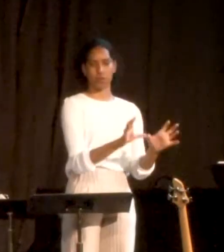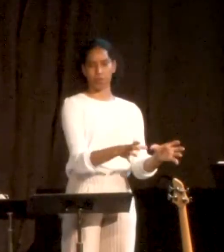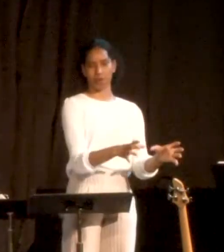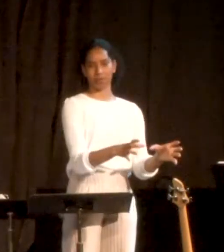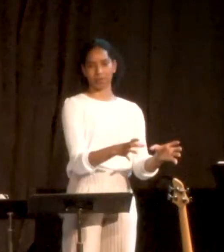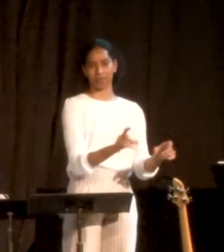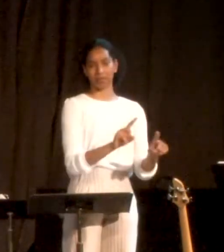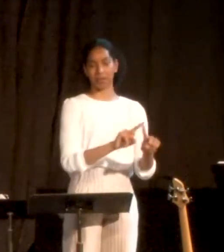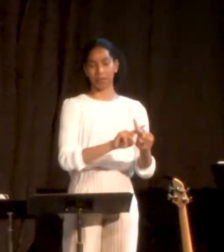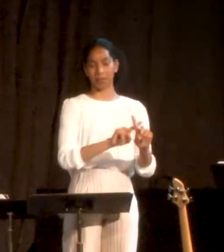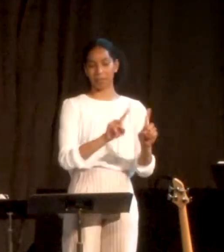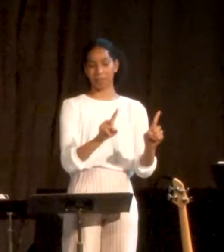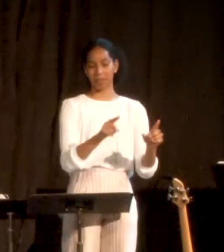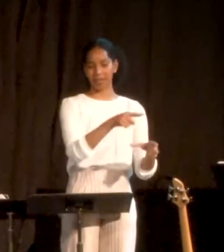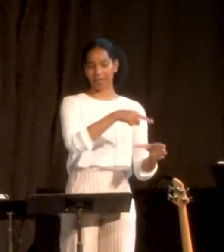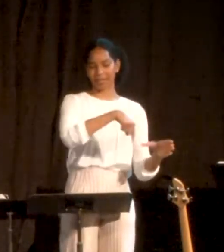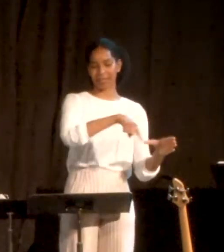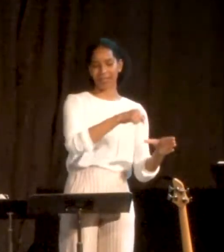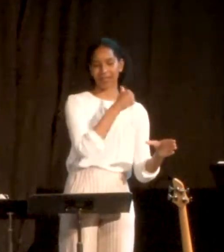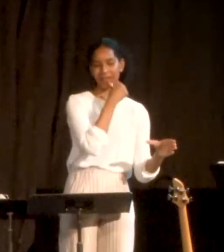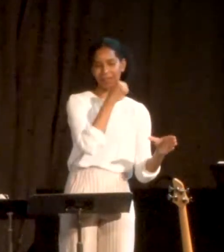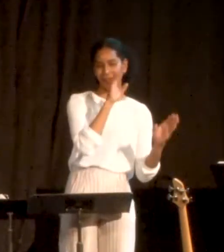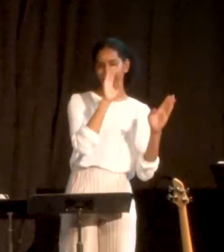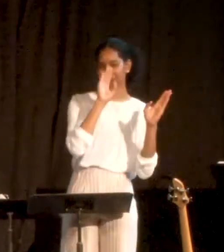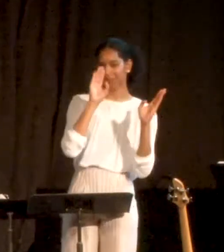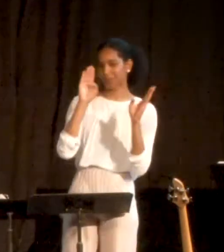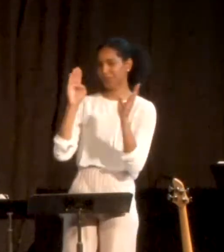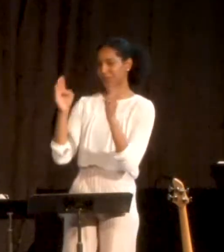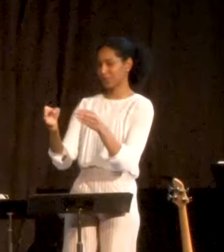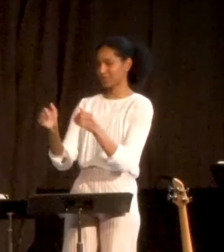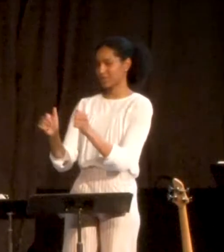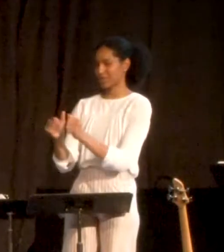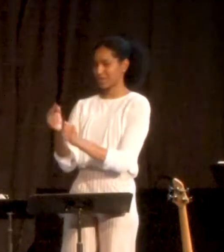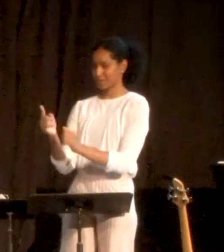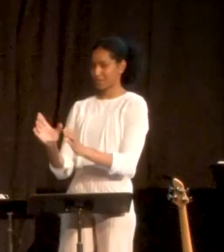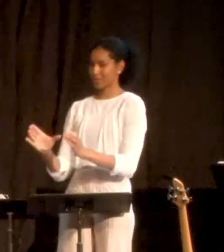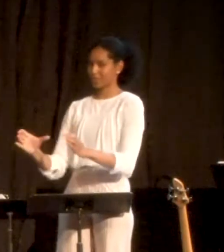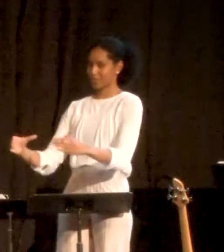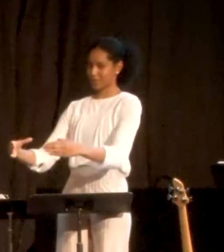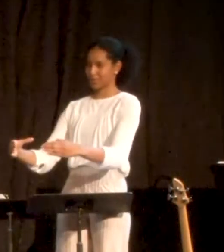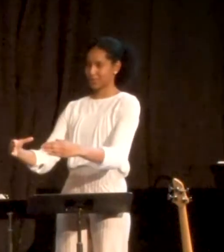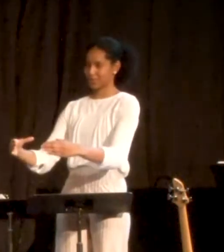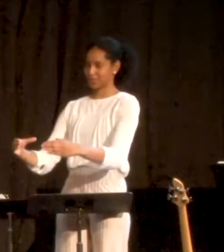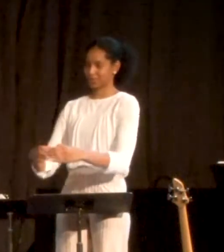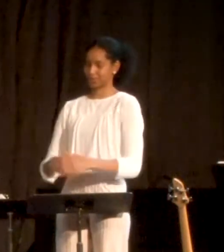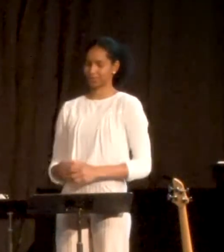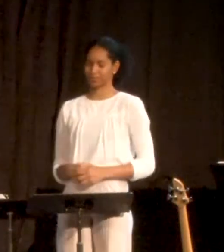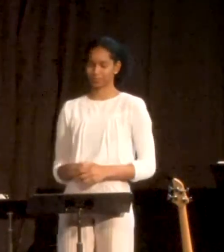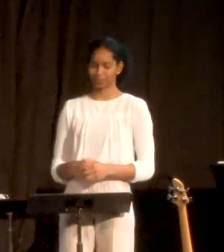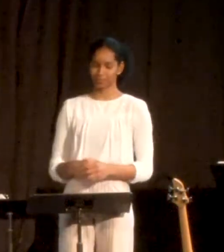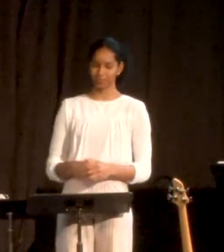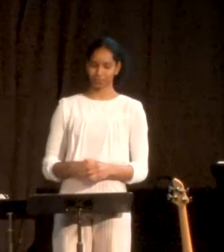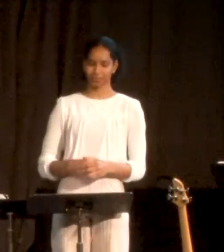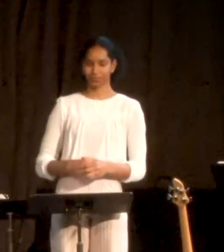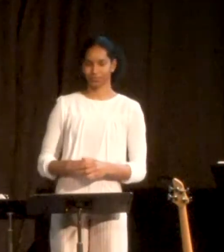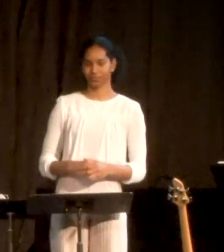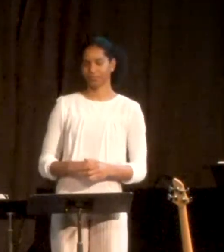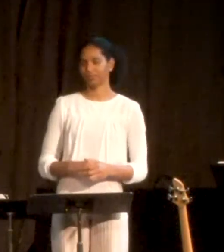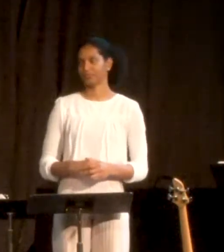But the old-timers were not so diligent about caring for those